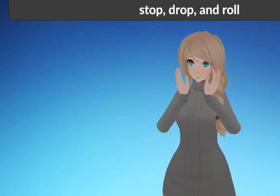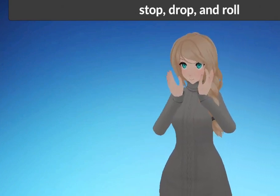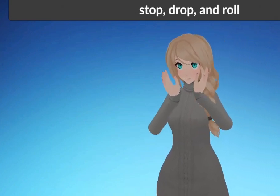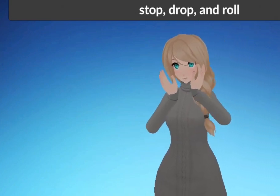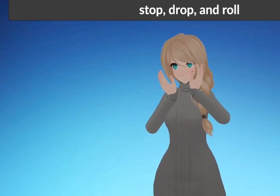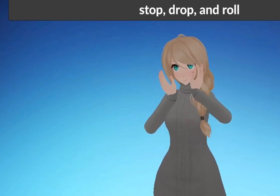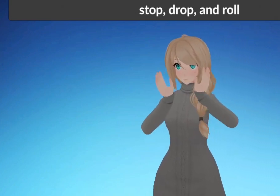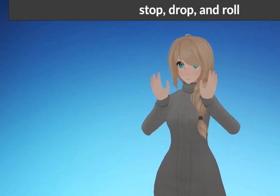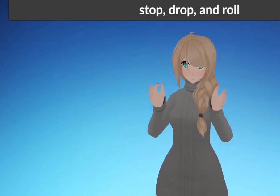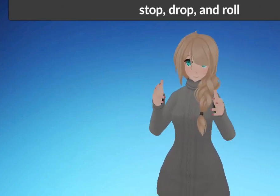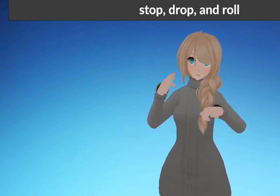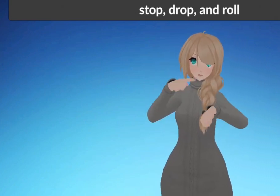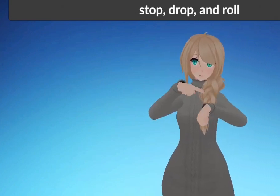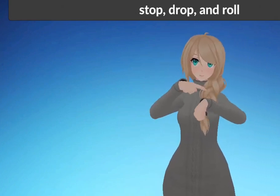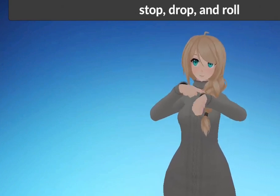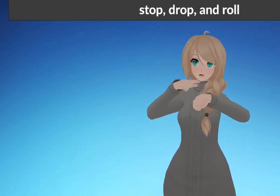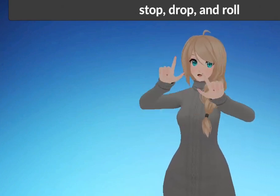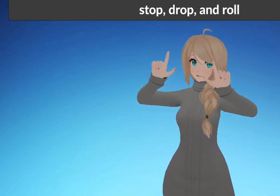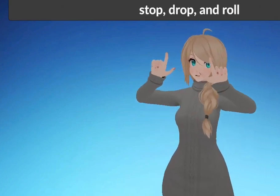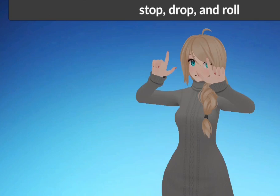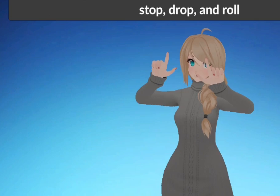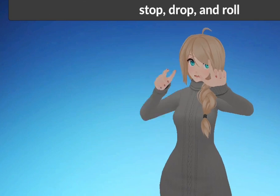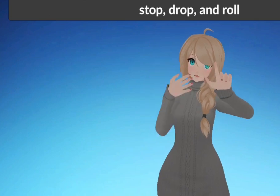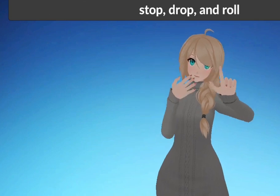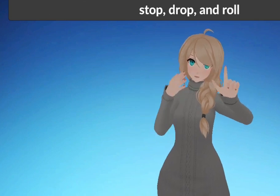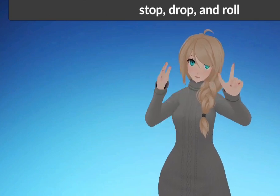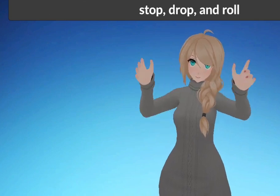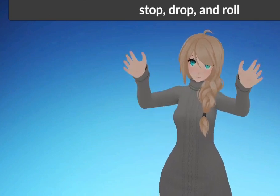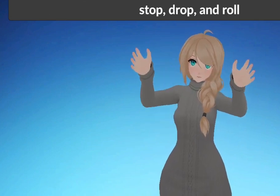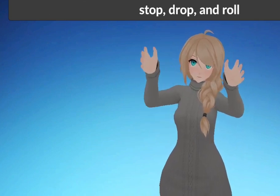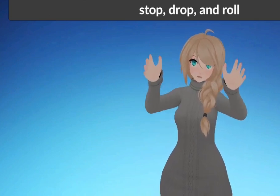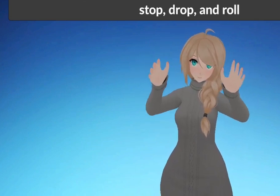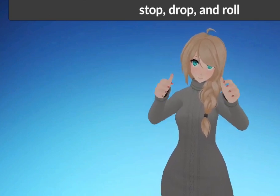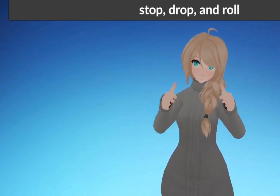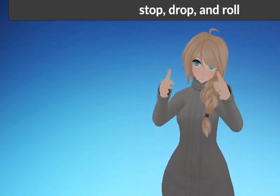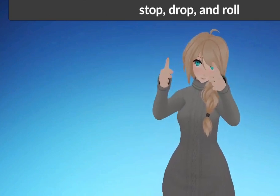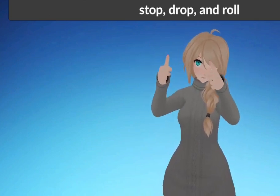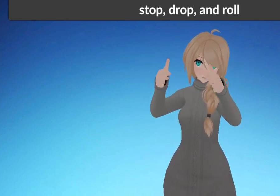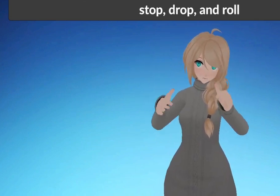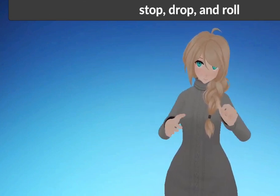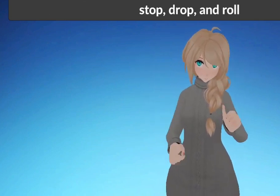So, someone keep photo guy please together. We're gone.